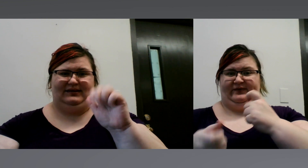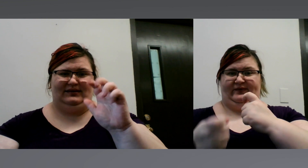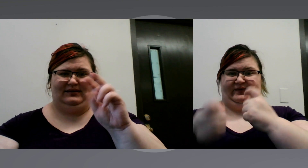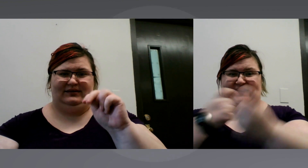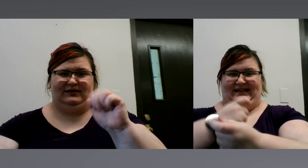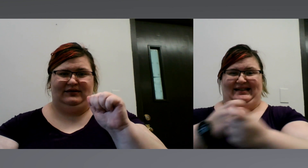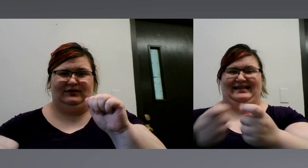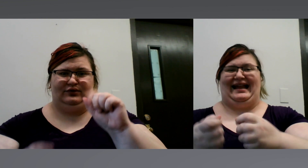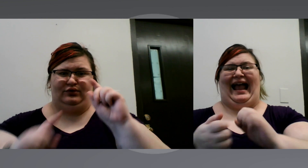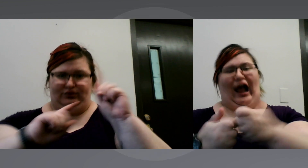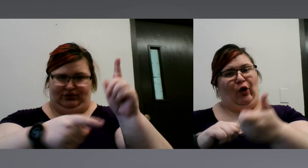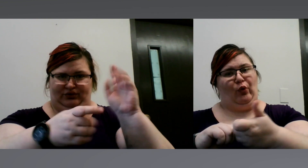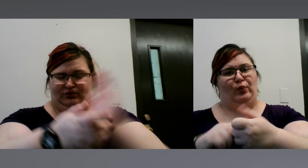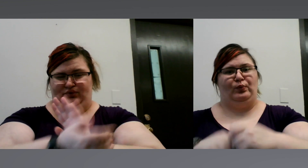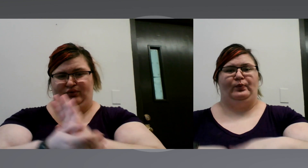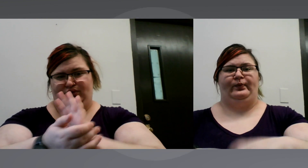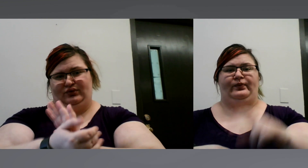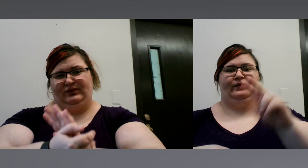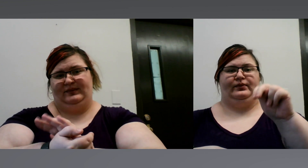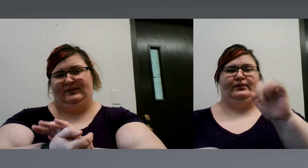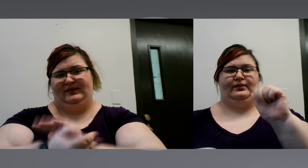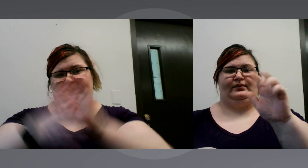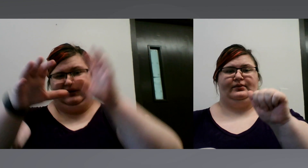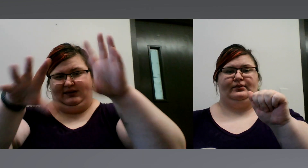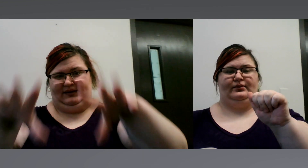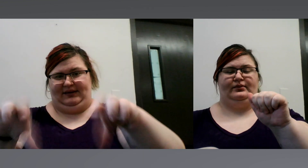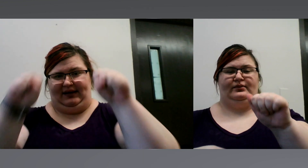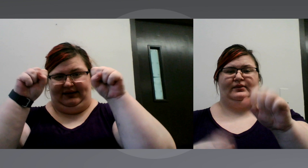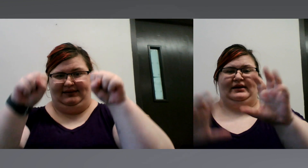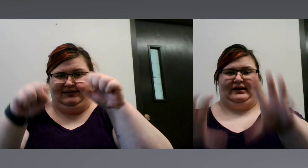side that Emma gleaned.